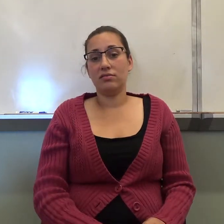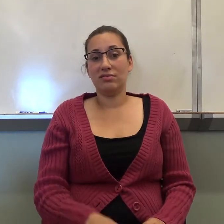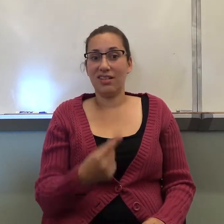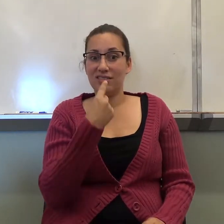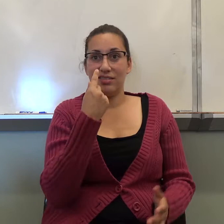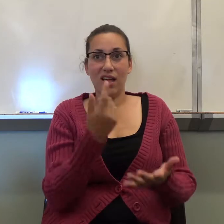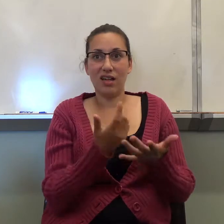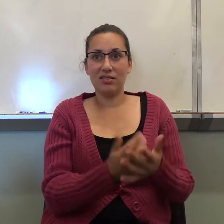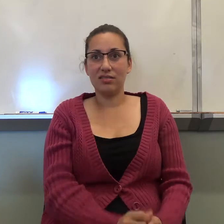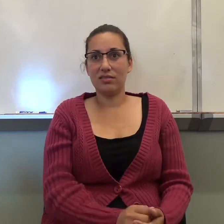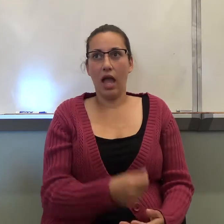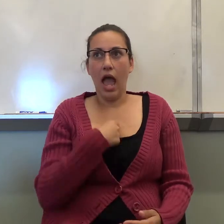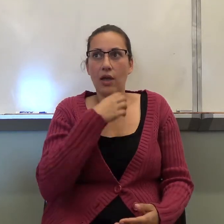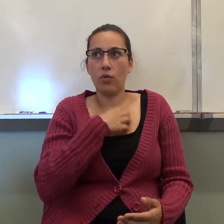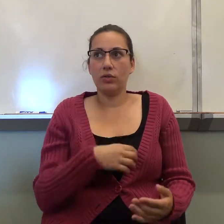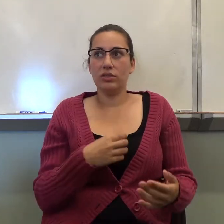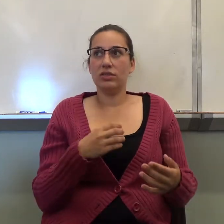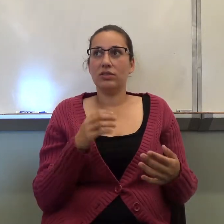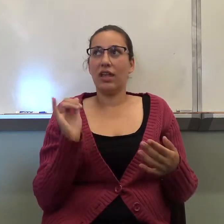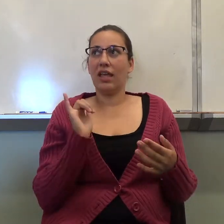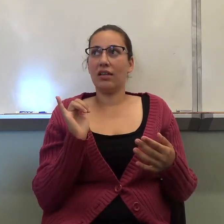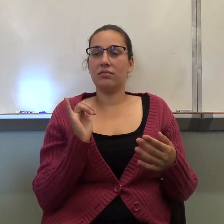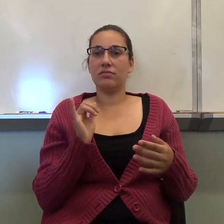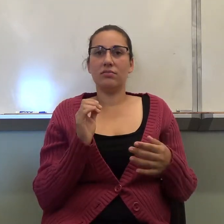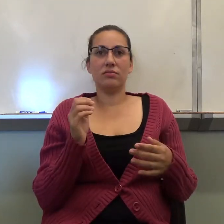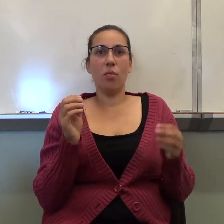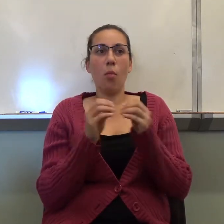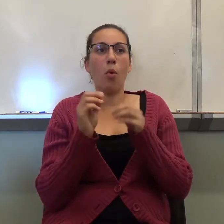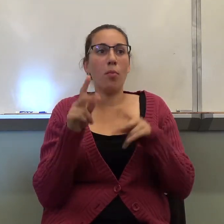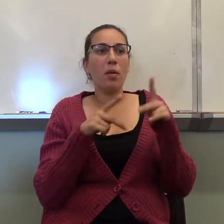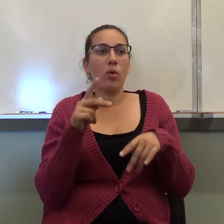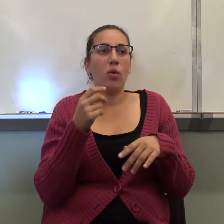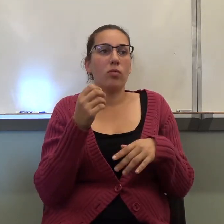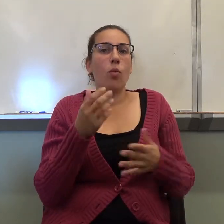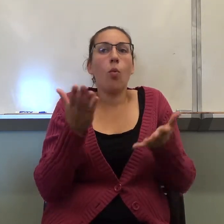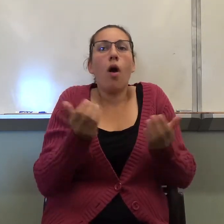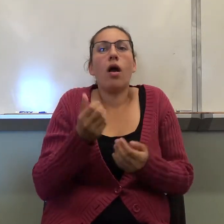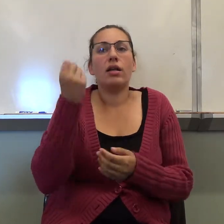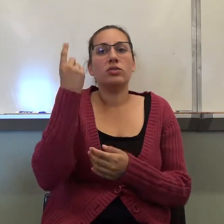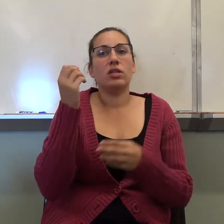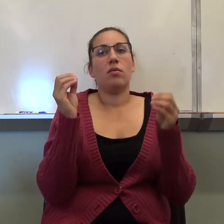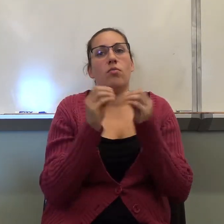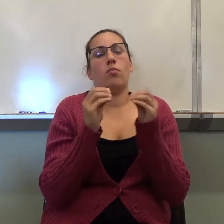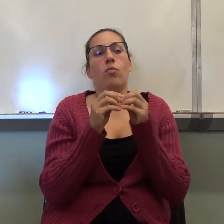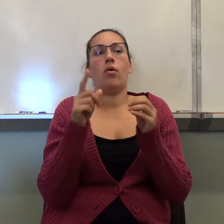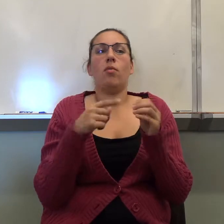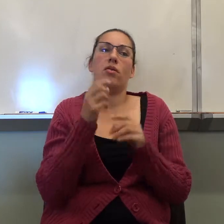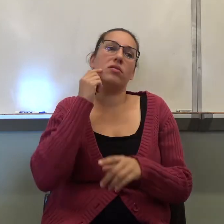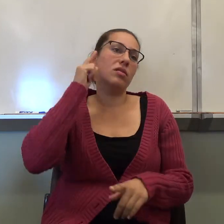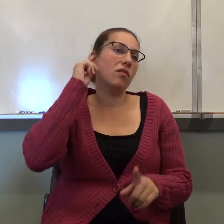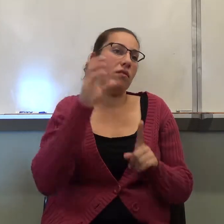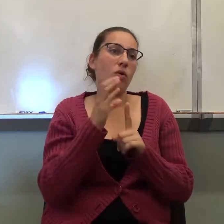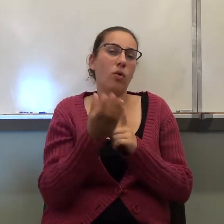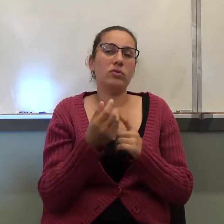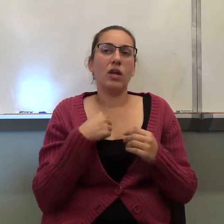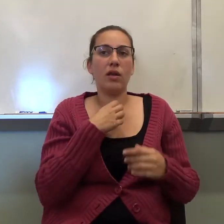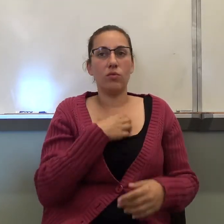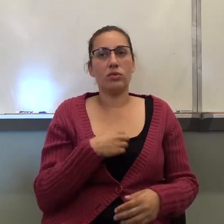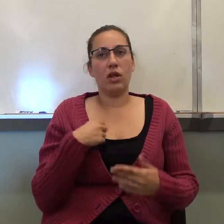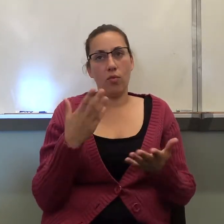Okay, the fact that they're fractions doesn't change a thing. We still bring that multiplication inside. So 2 comes in, multiplies that,